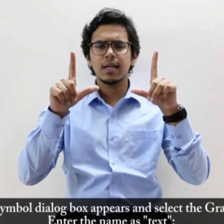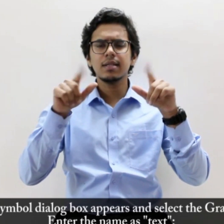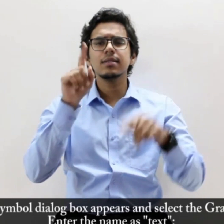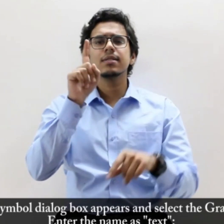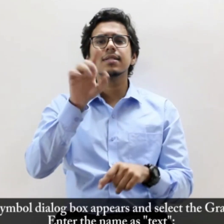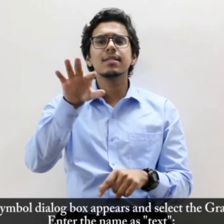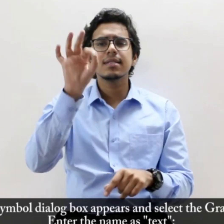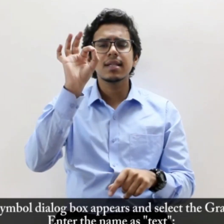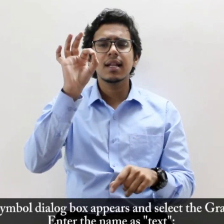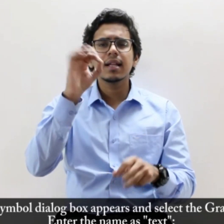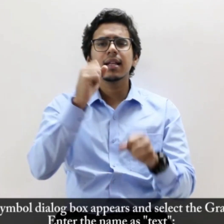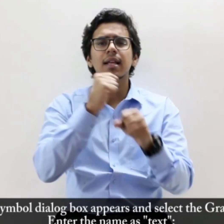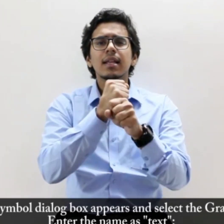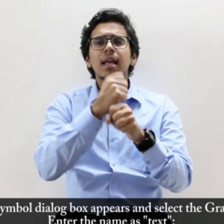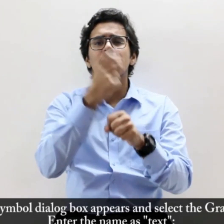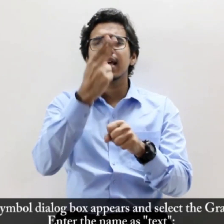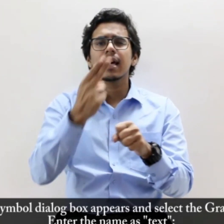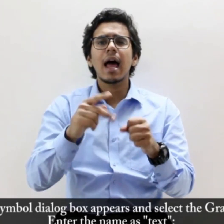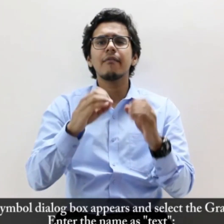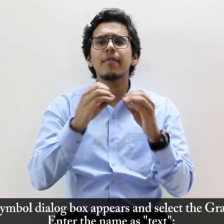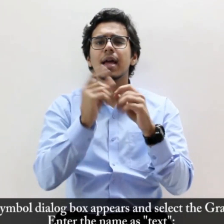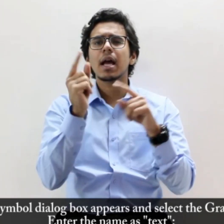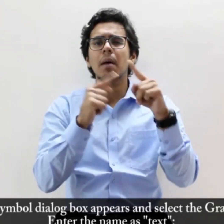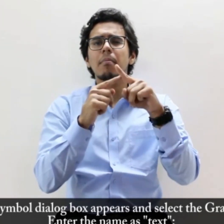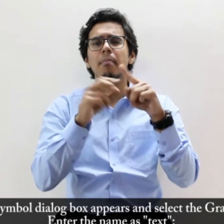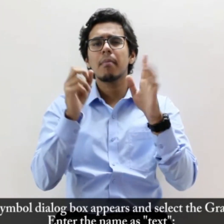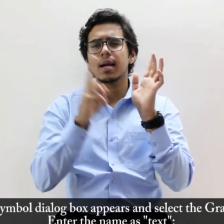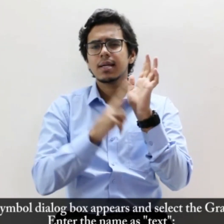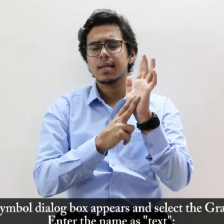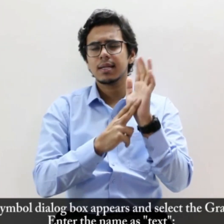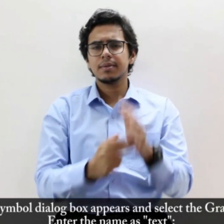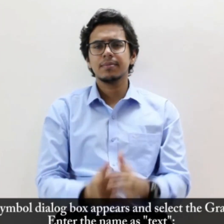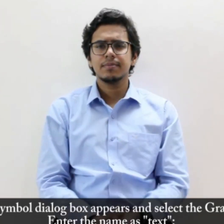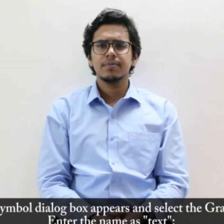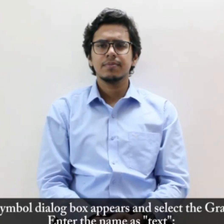Enter the name as text, T-E-X-T.